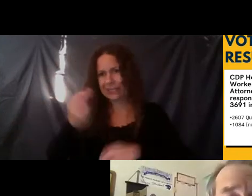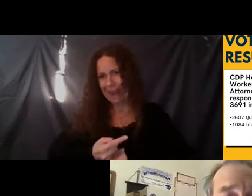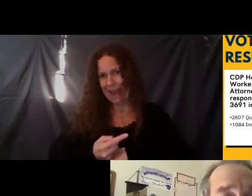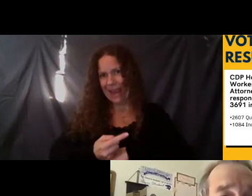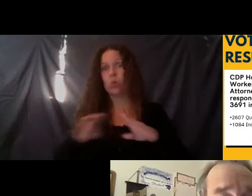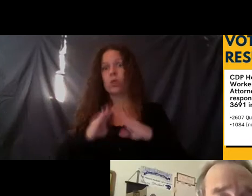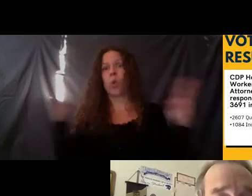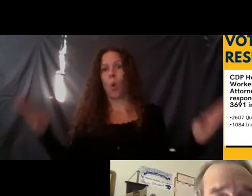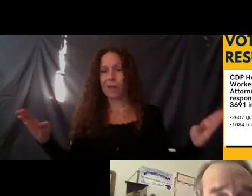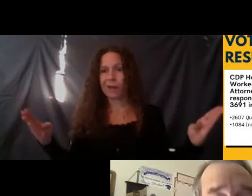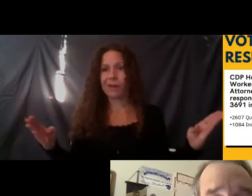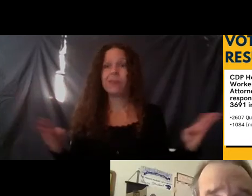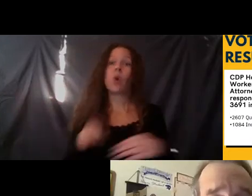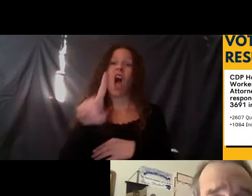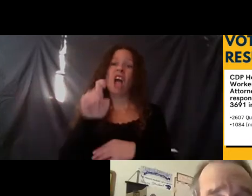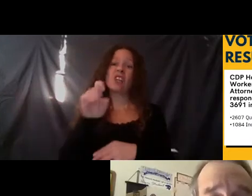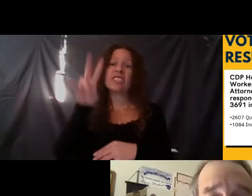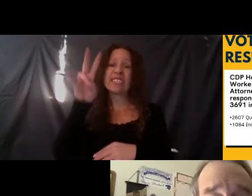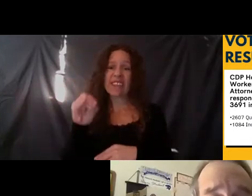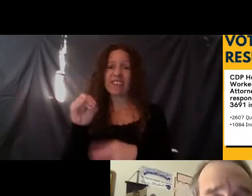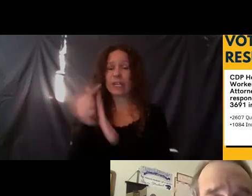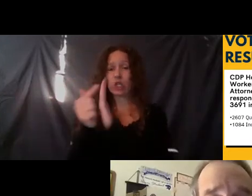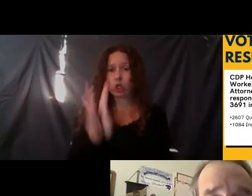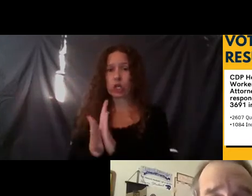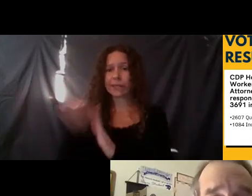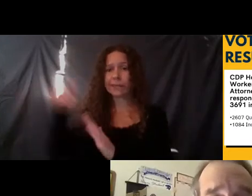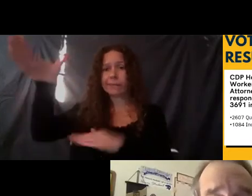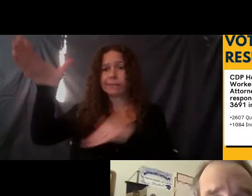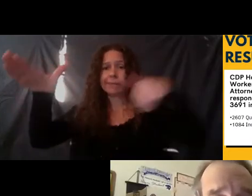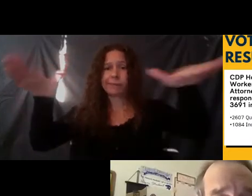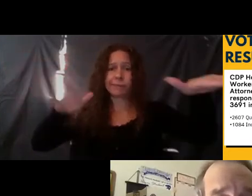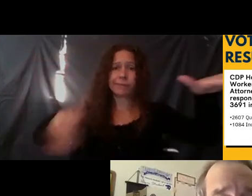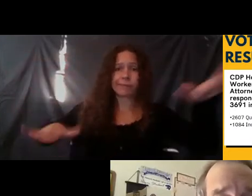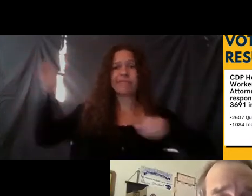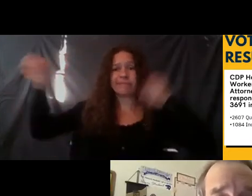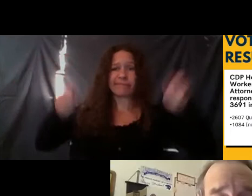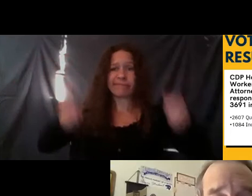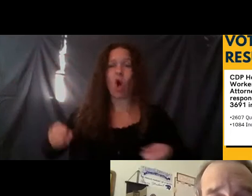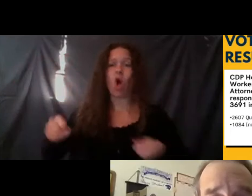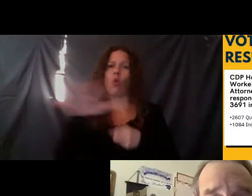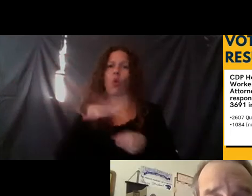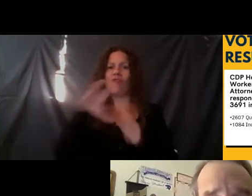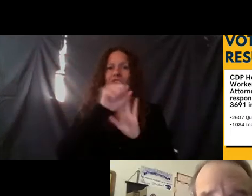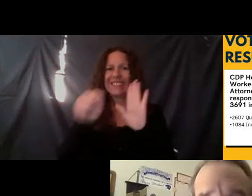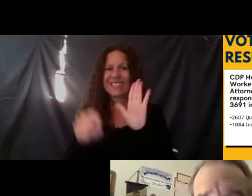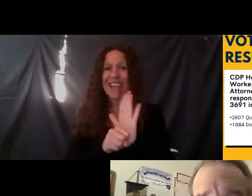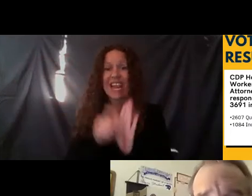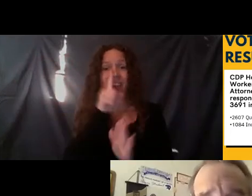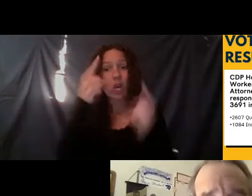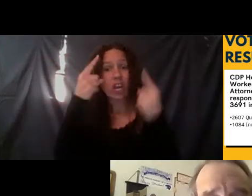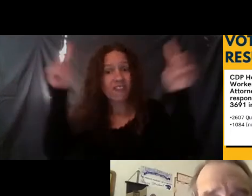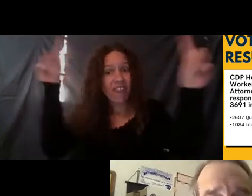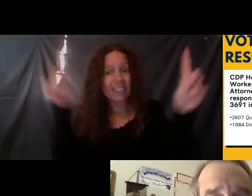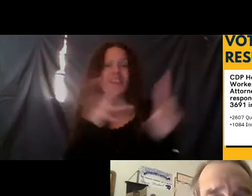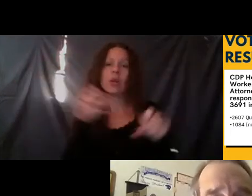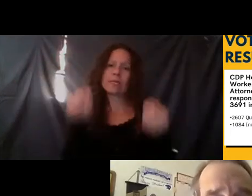sent 170 of them around the state. Very effective, and really were able to get a lot of coverage in the places where we needed the most.